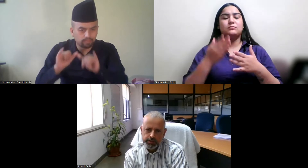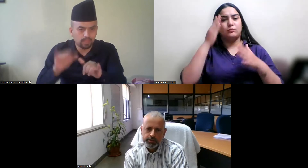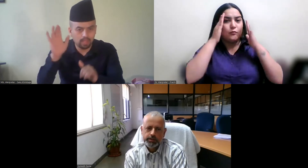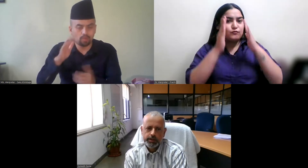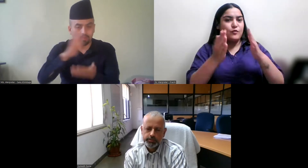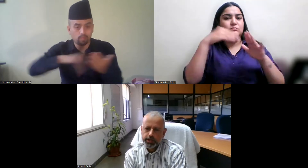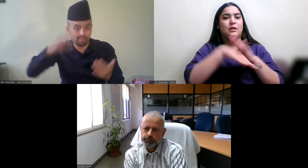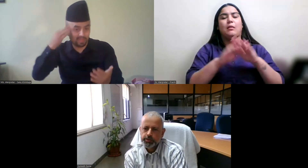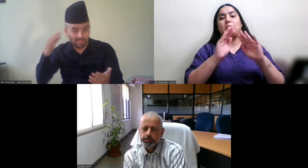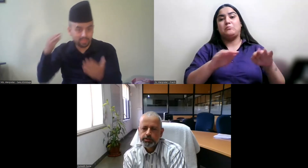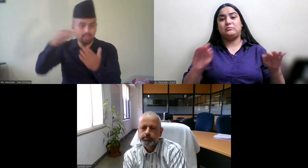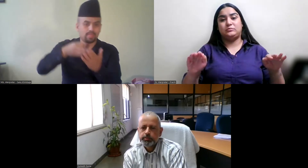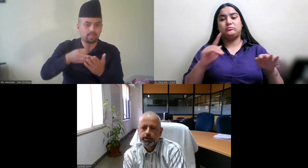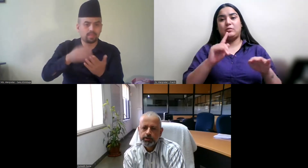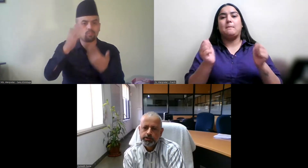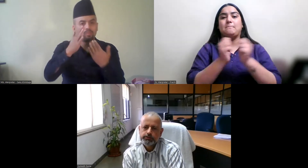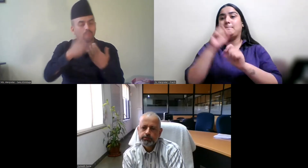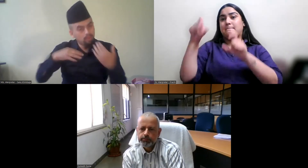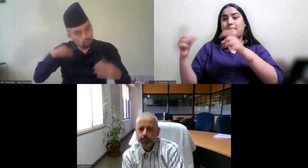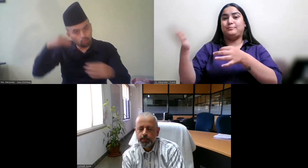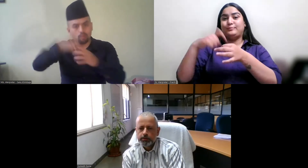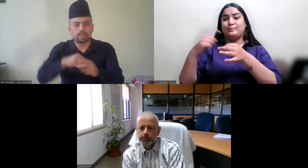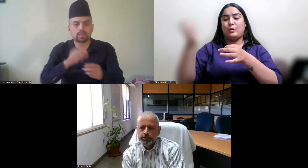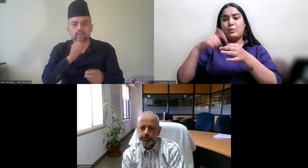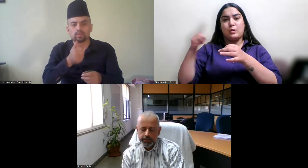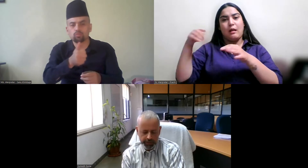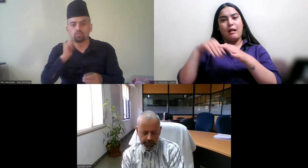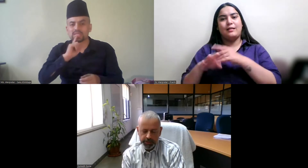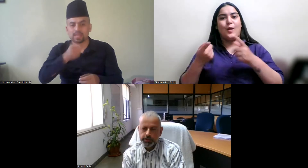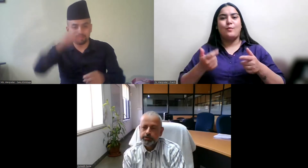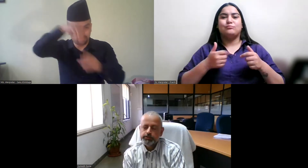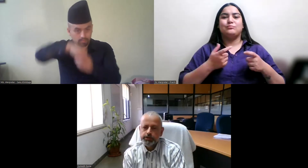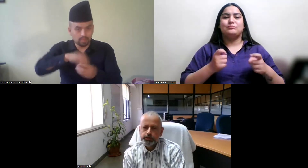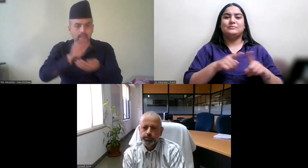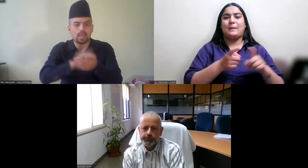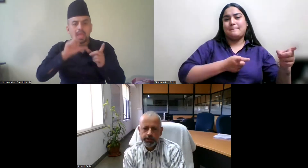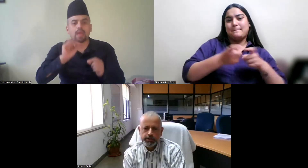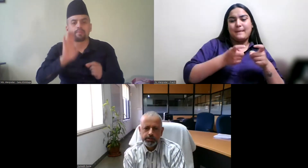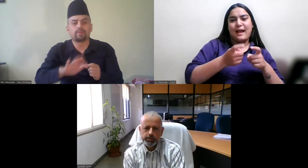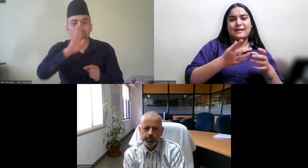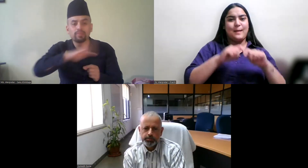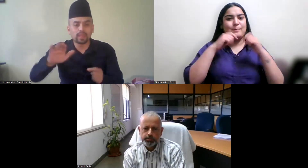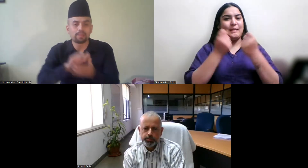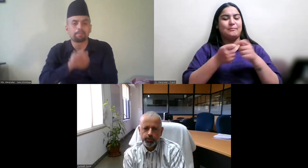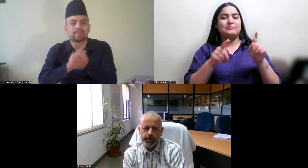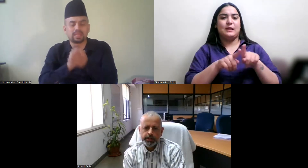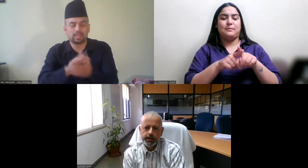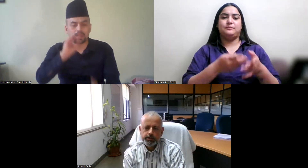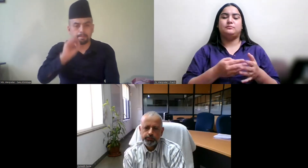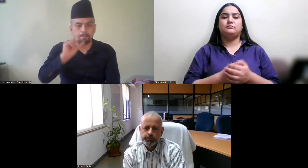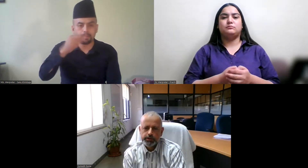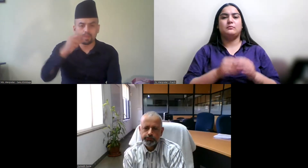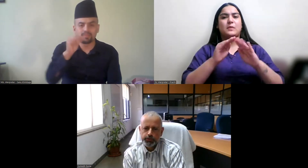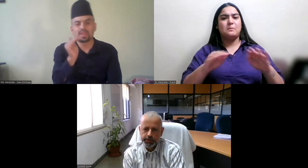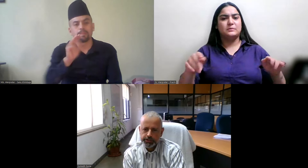children and participatory governance. Child Friendly Panchayat initiative basically provided a